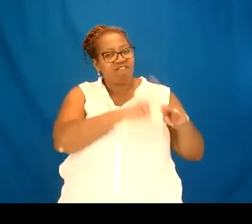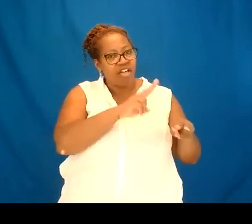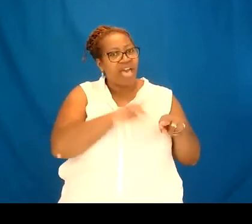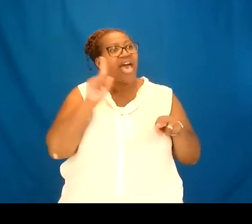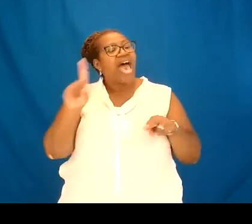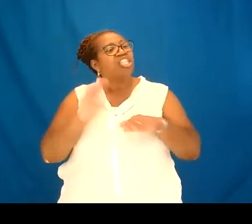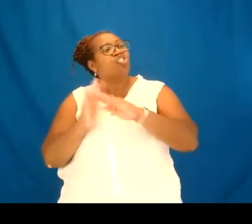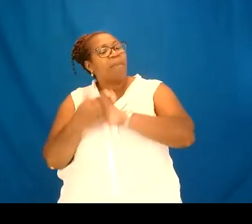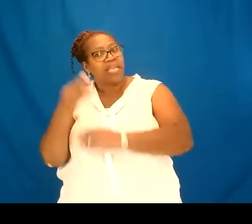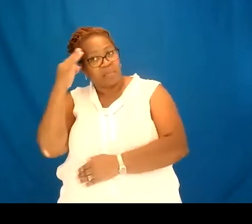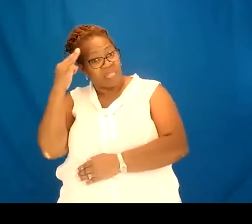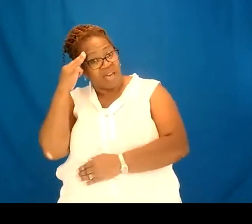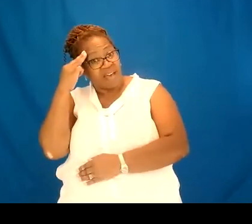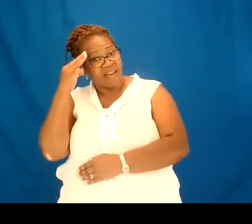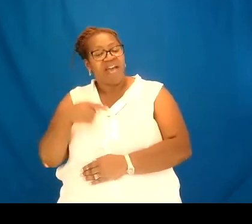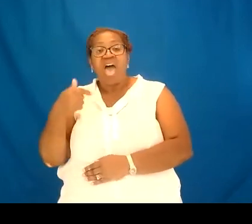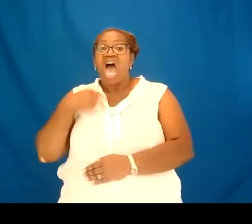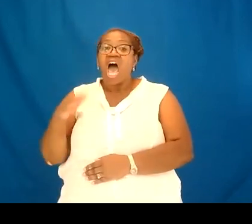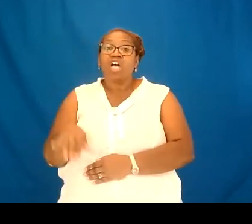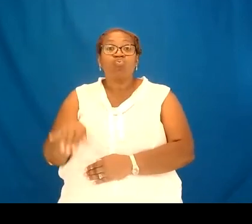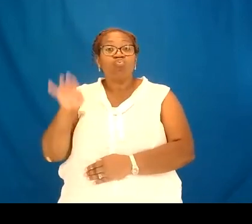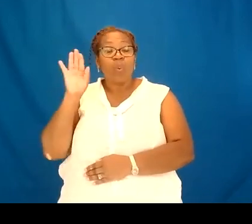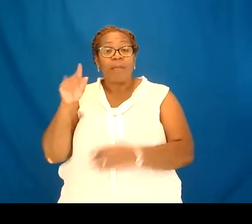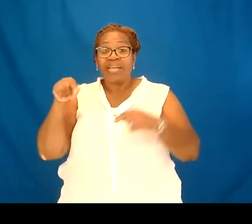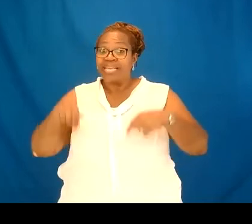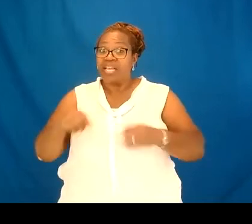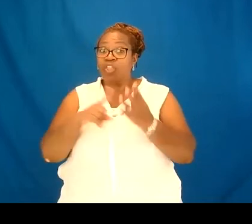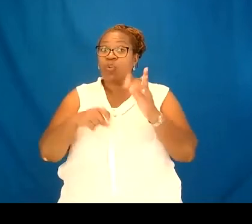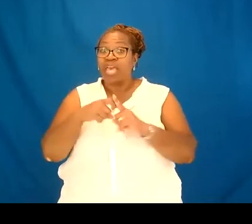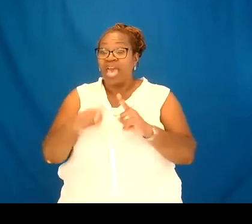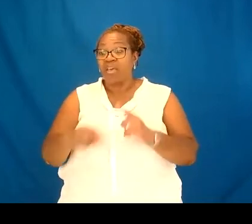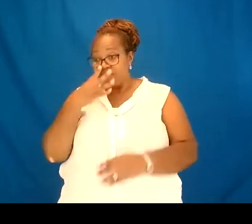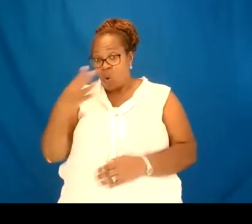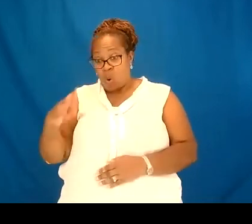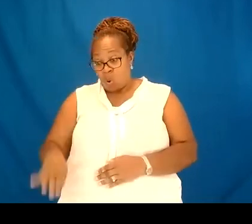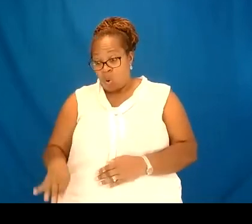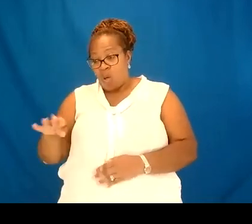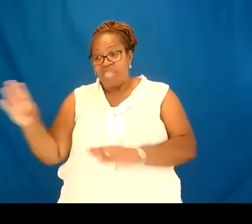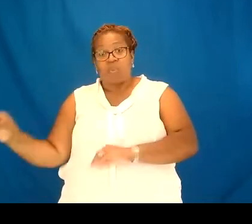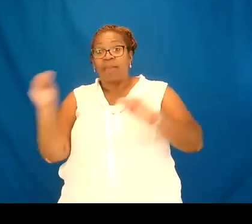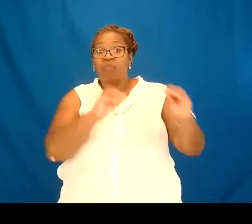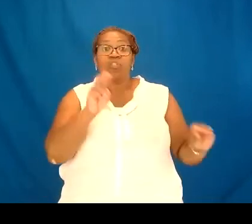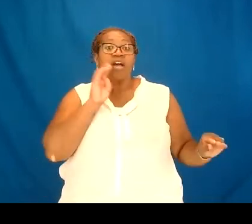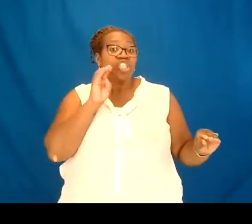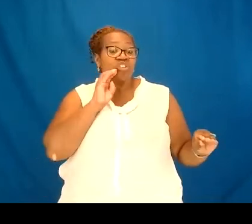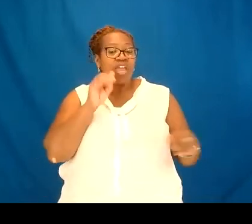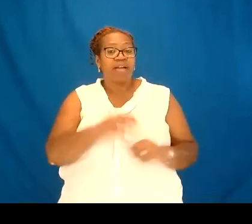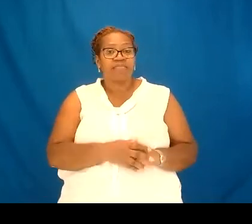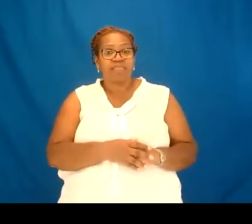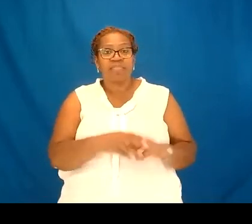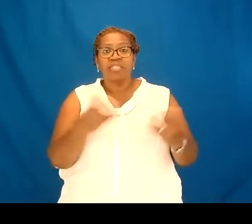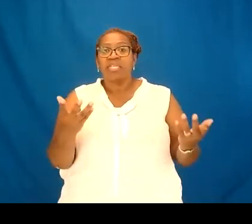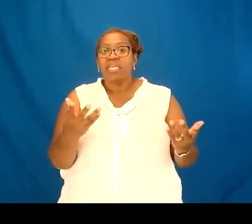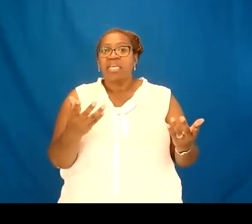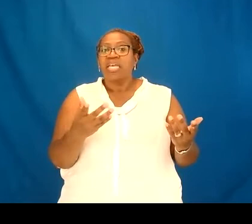mom. And I grew up in this country until I was 4, and then we moved to Nigeria. If we were filling a form in my